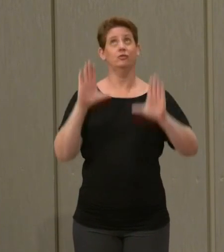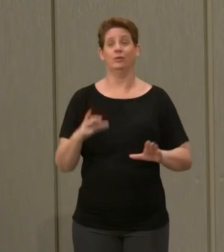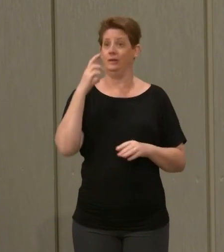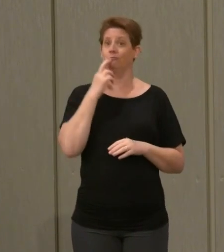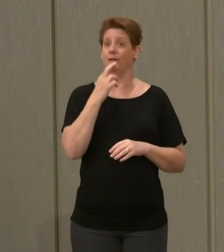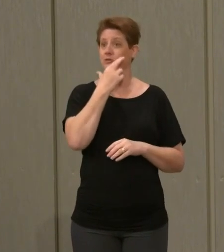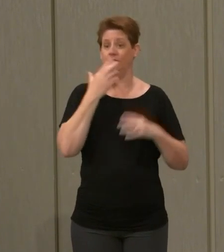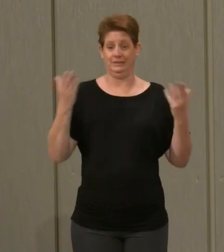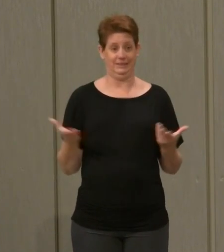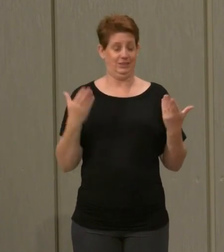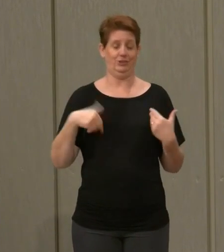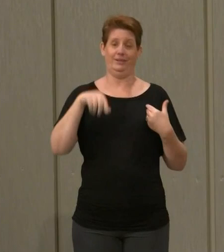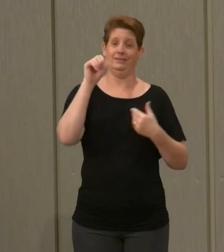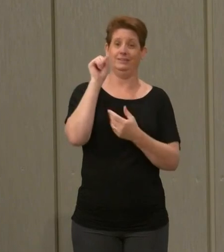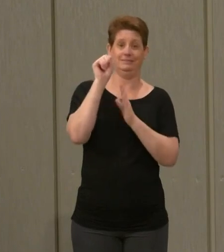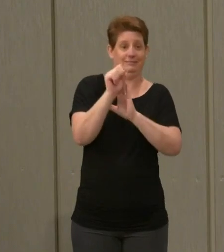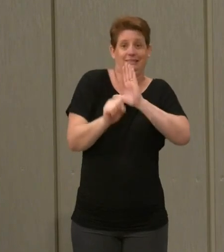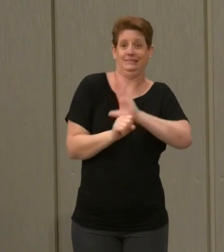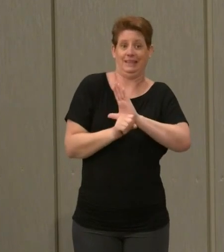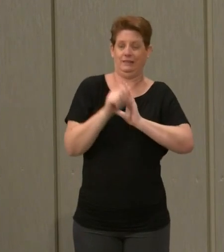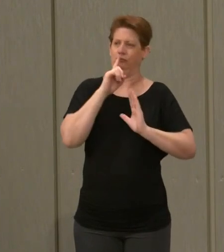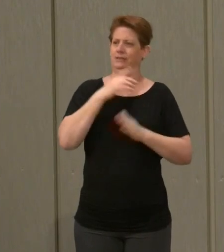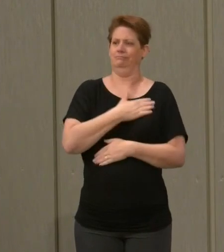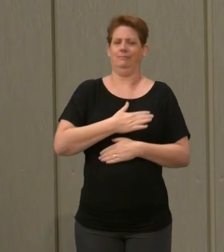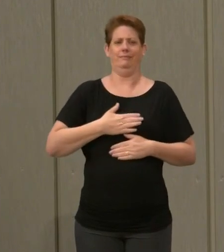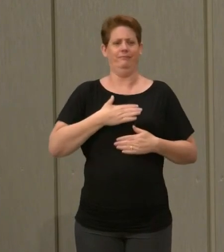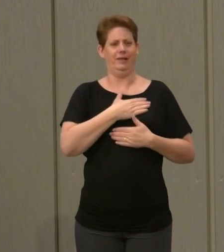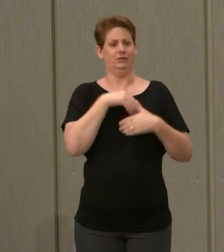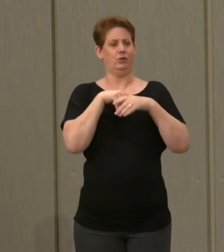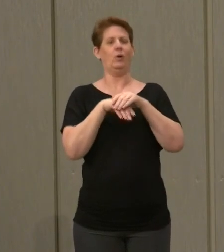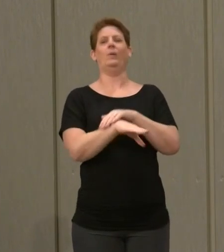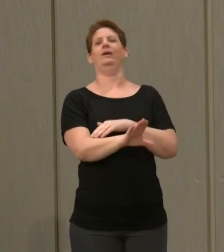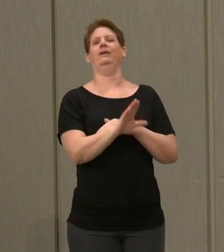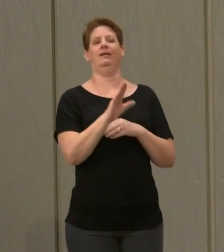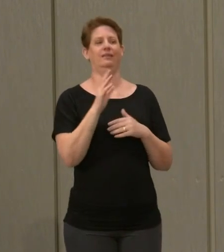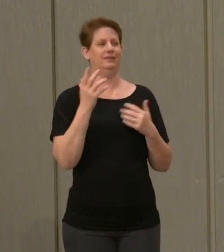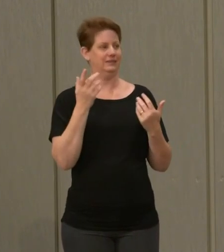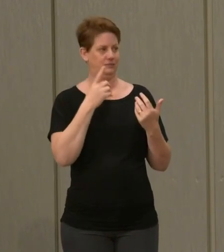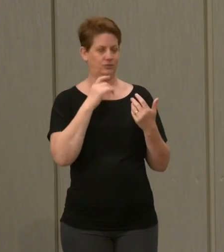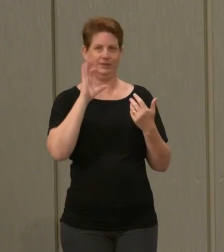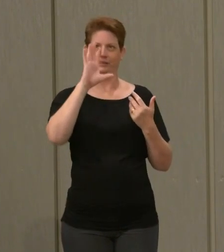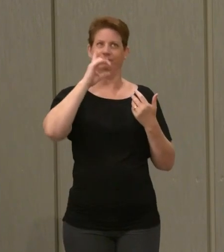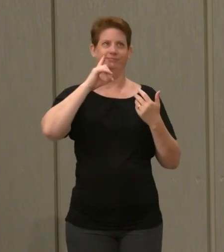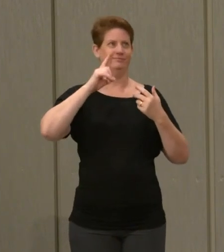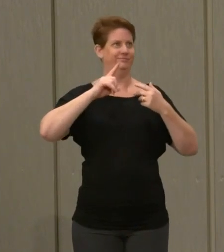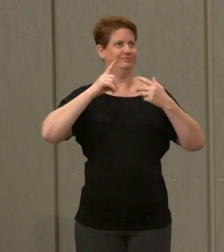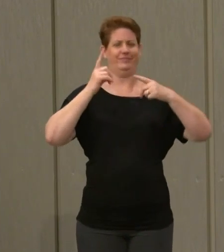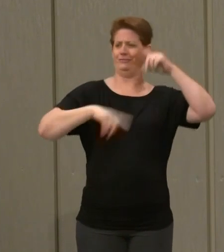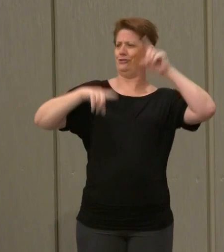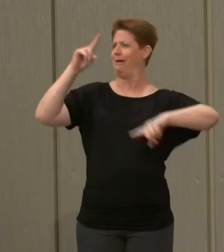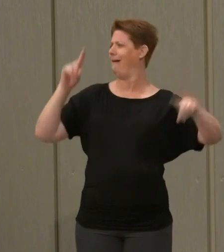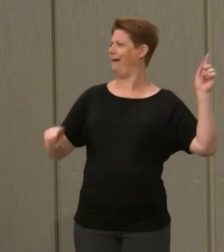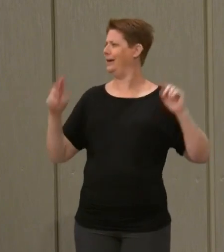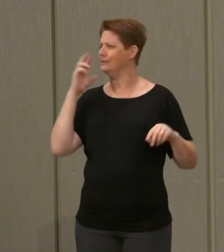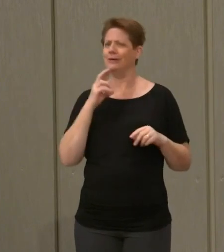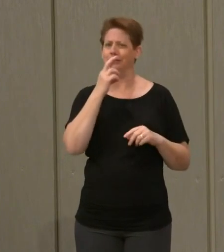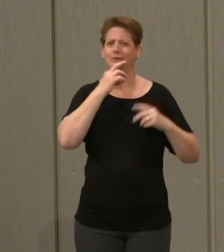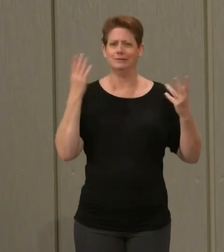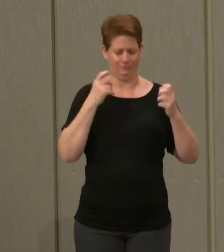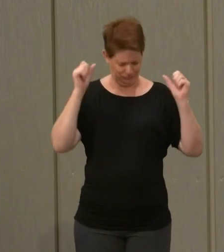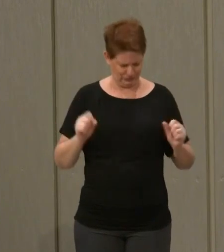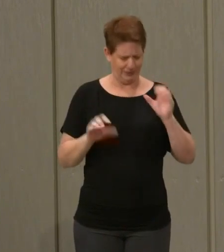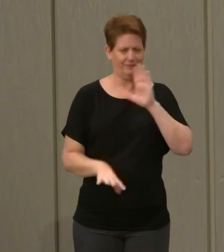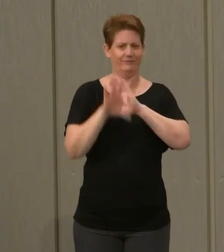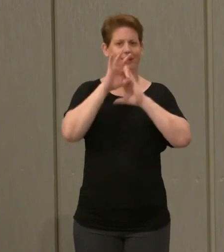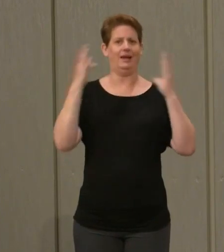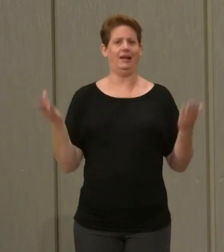in this state, and it's a pleasure to go in. We have such a large variety. You can most anything you want, you can find in our state, and